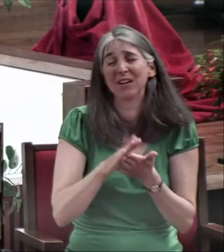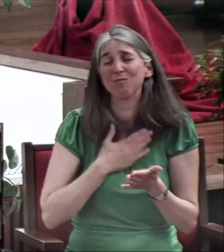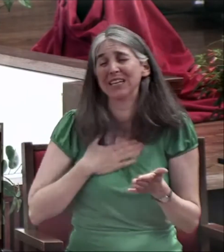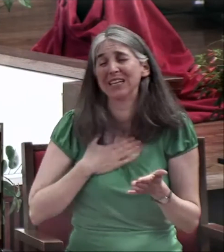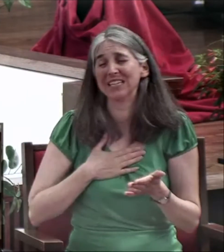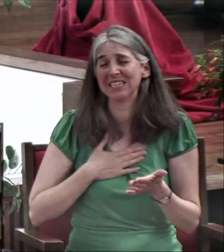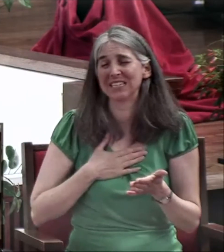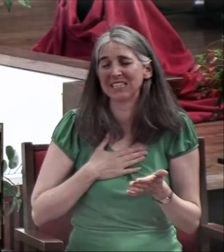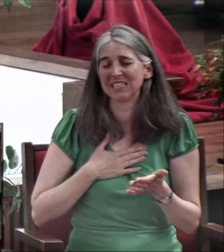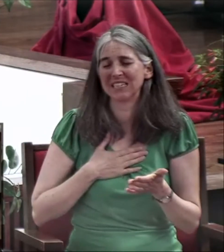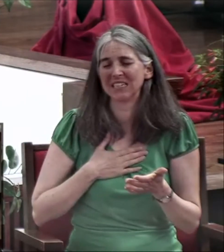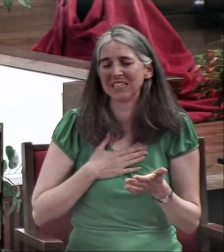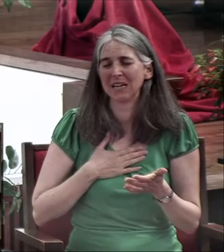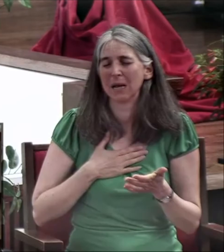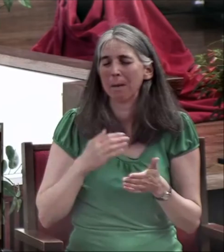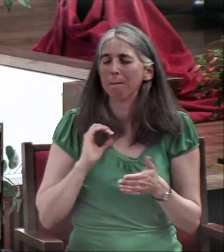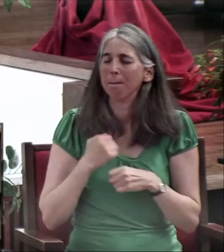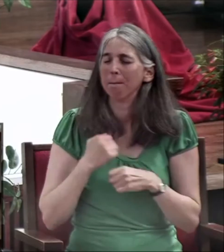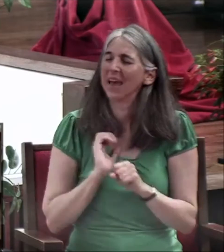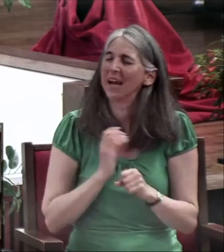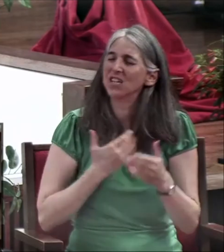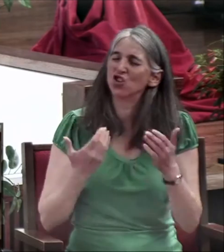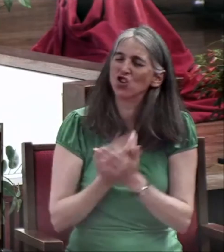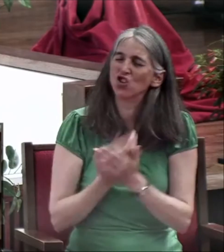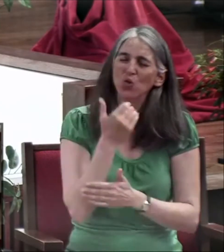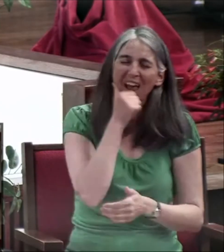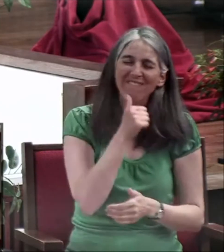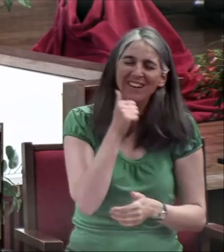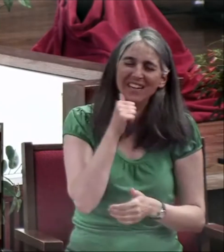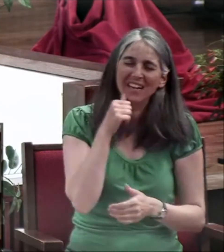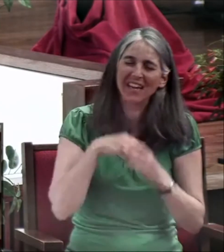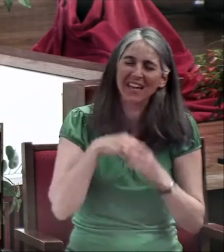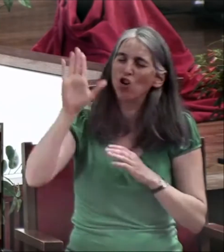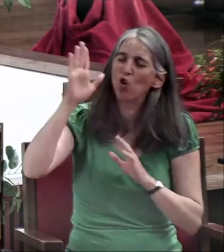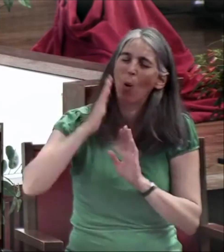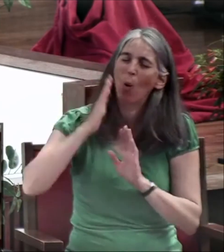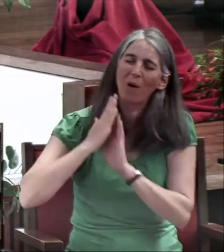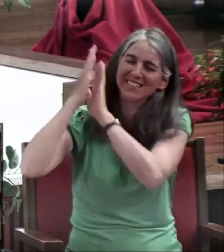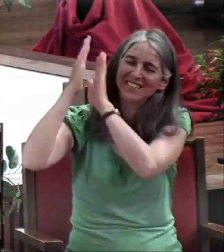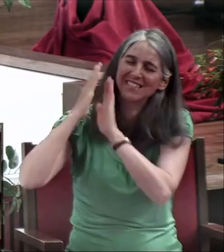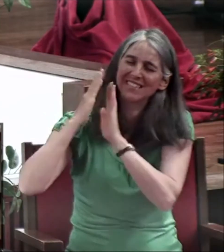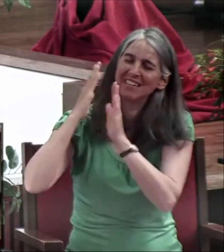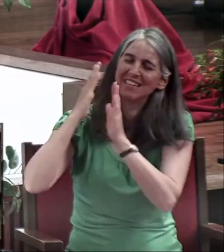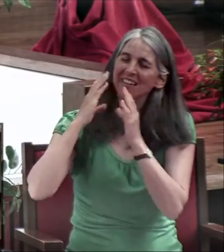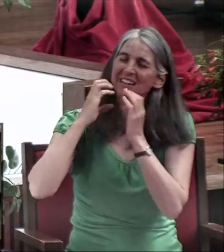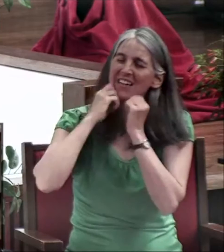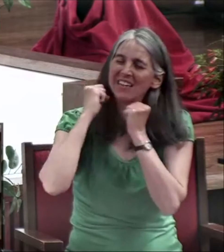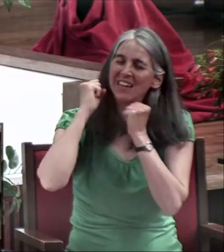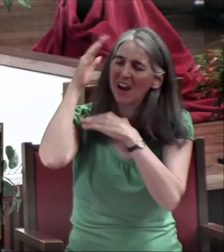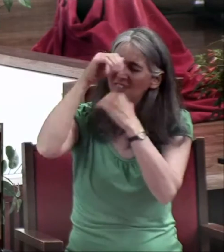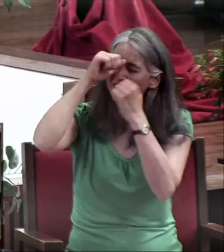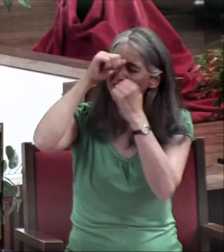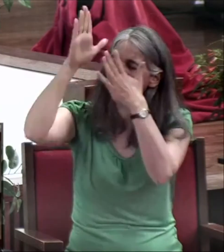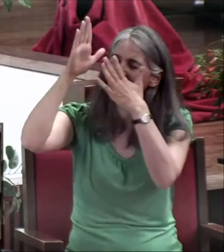shortcomings, and make us new every single day in your presence. Dear Heavenly Father, we